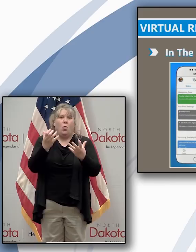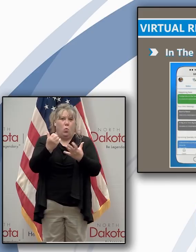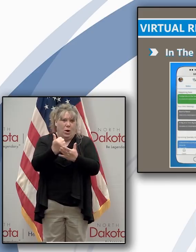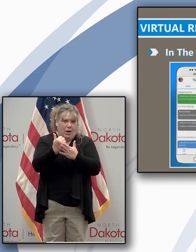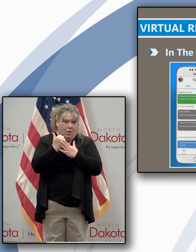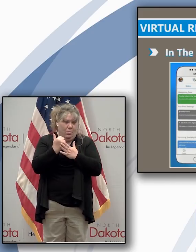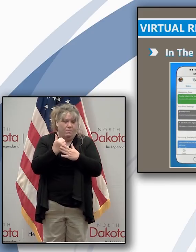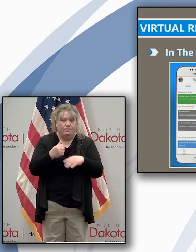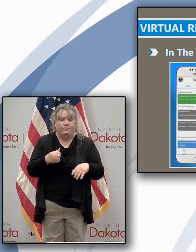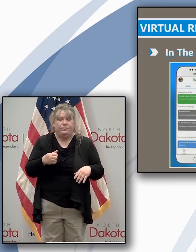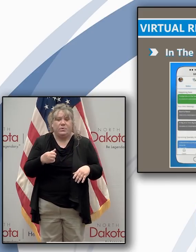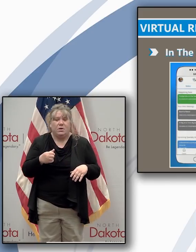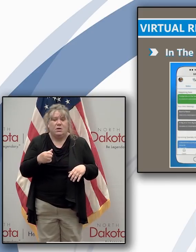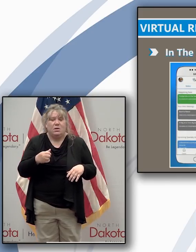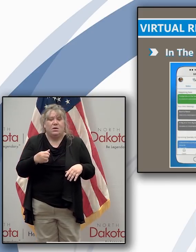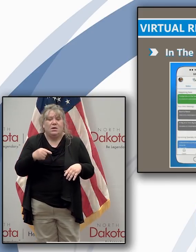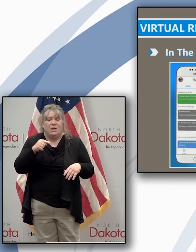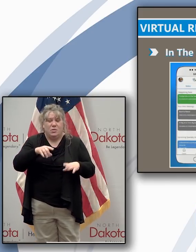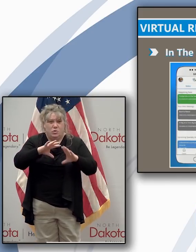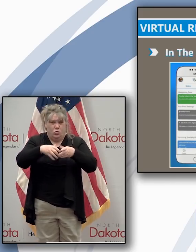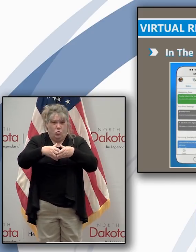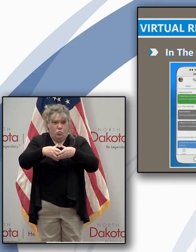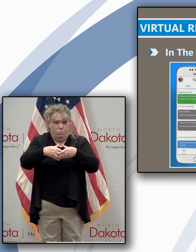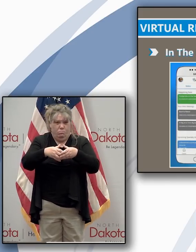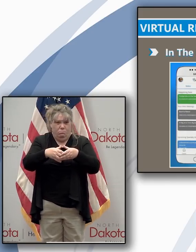help in this group setting.